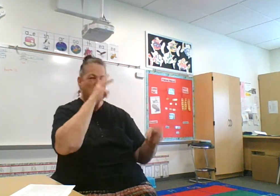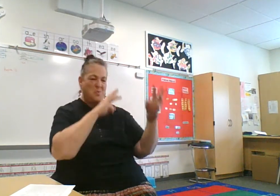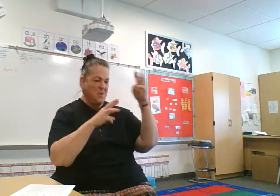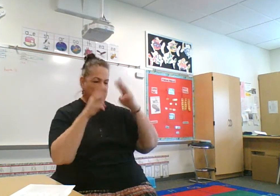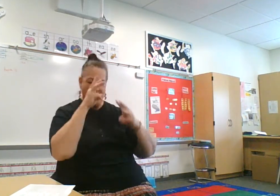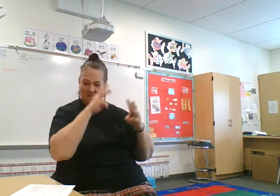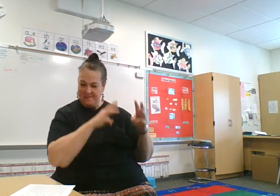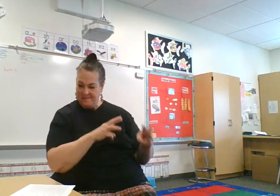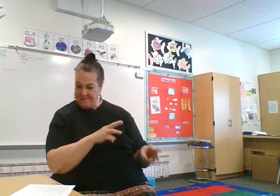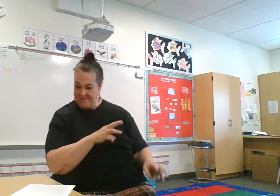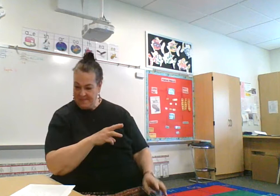worry.